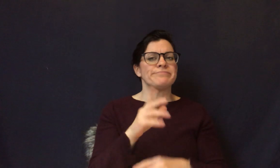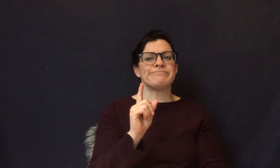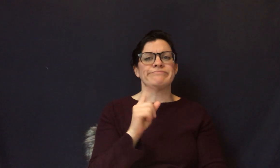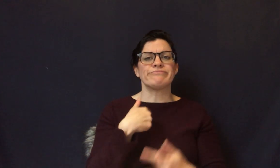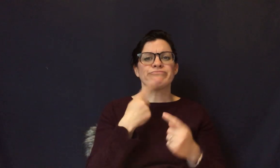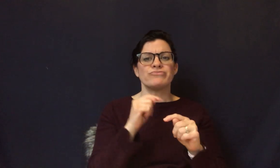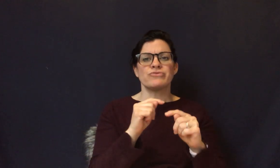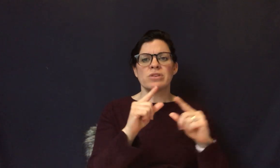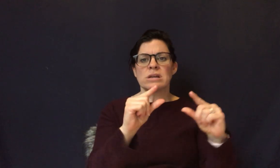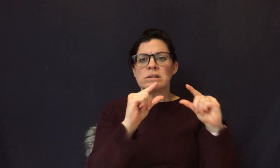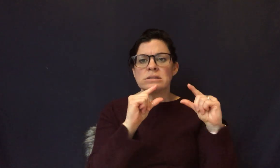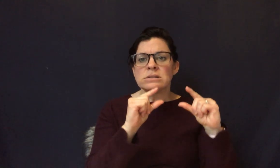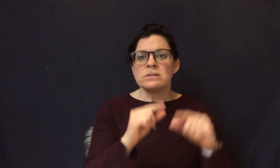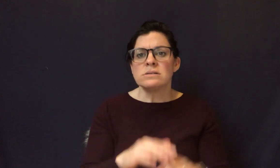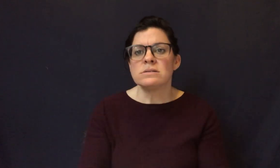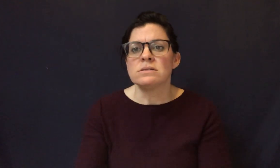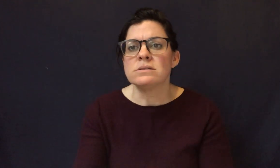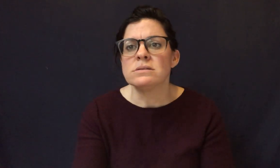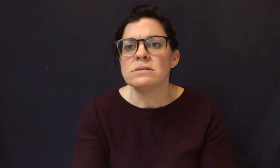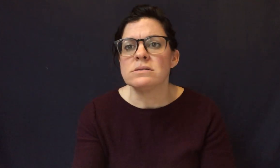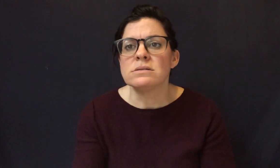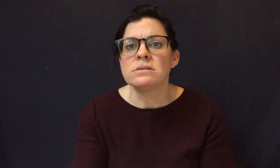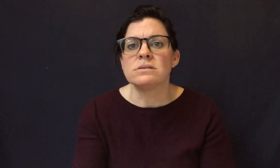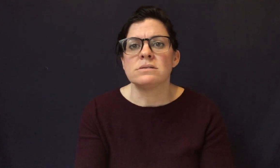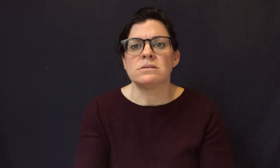Yeah. All right, let me see if I can put it in another